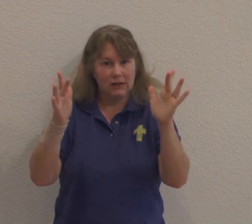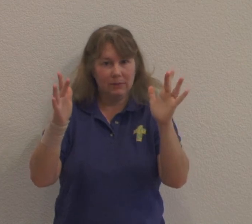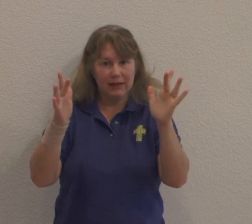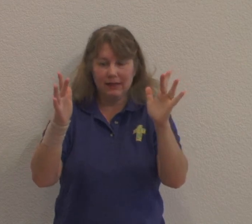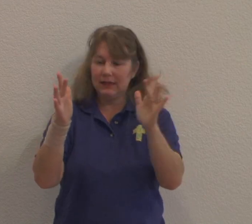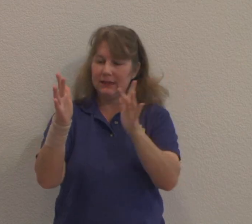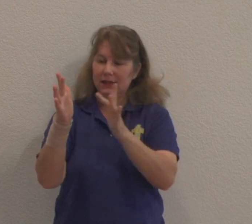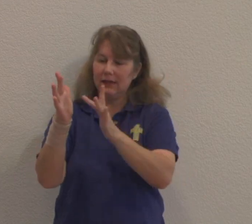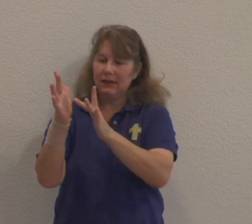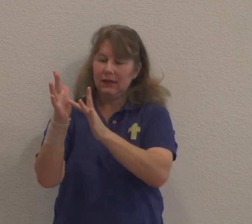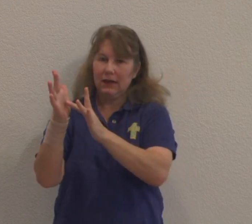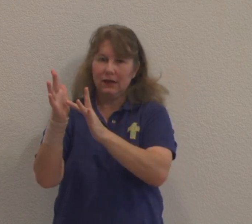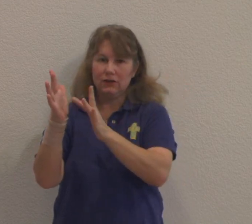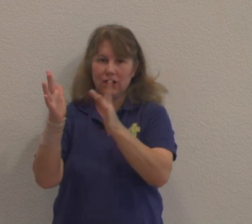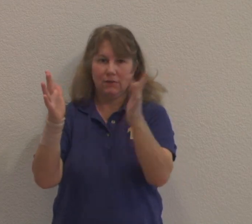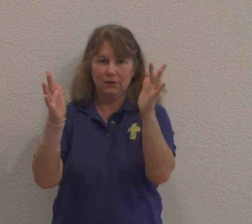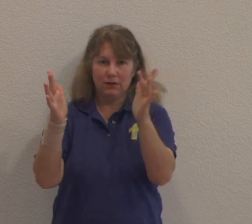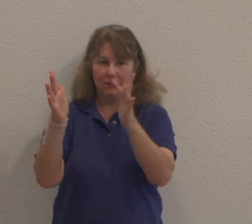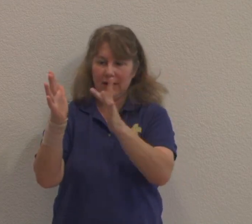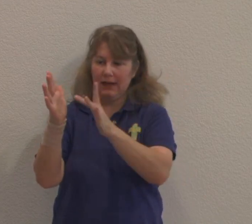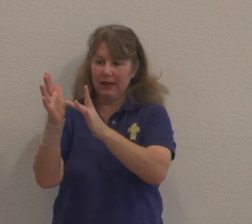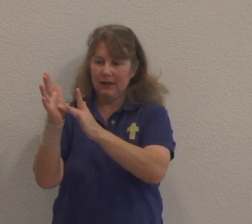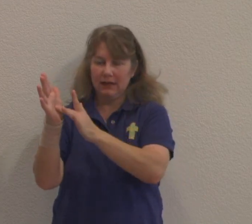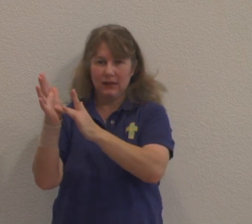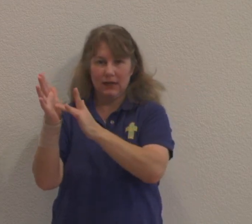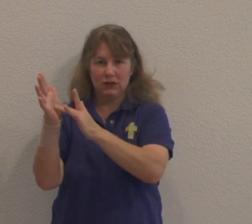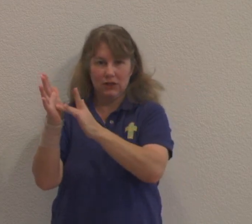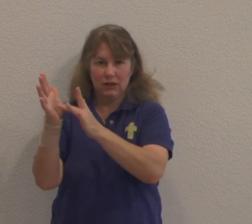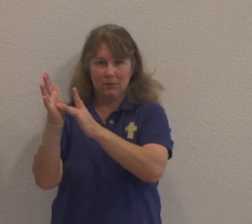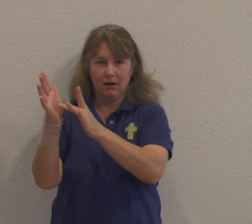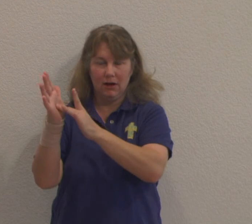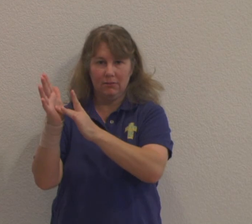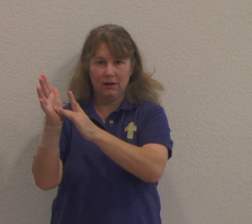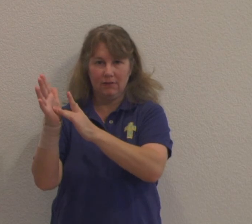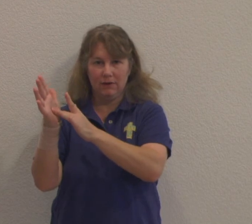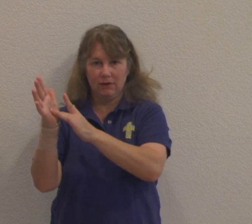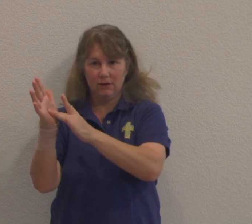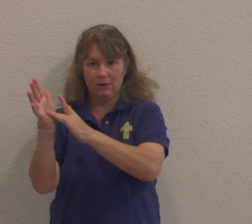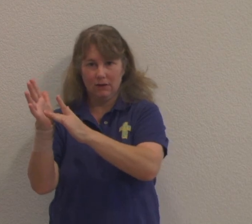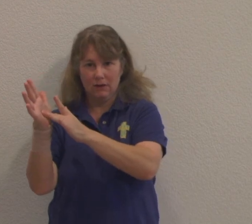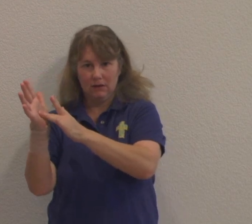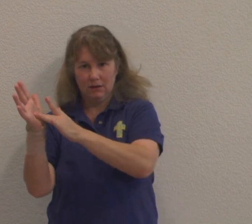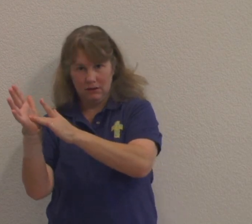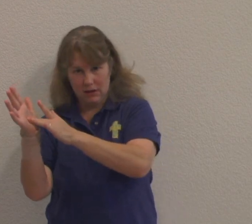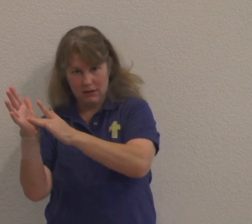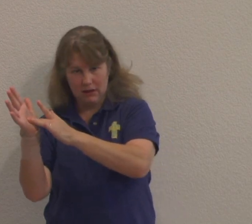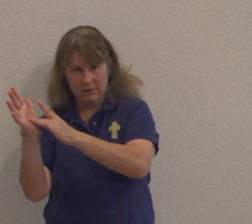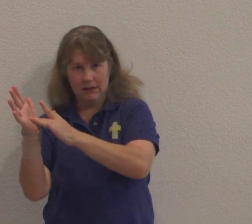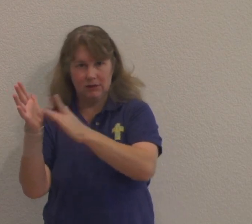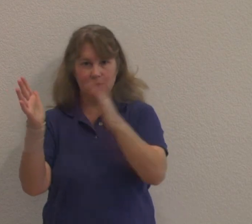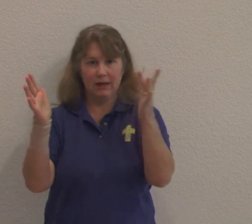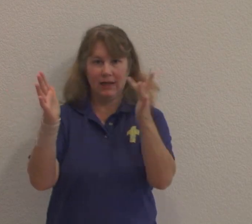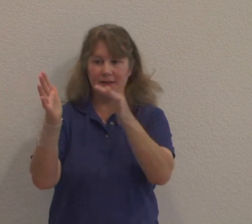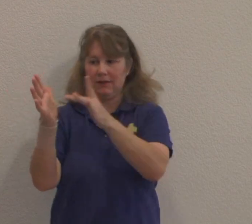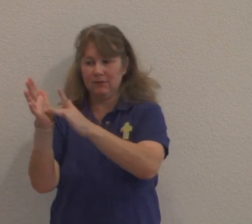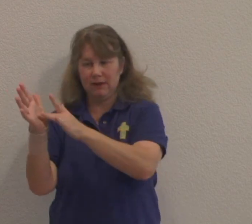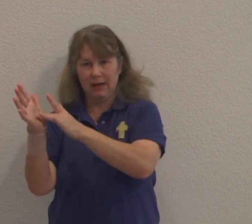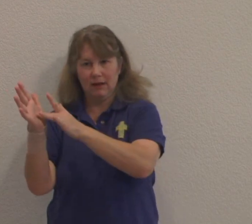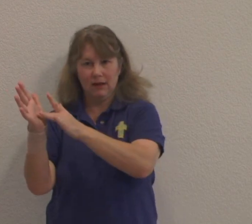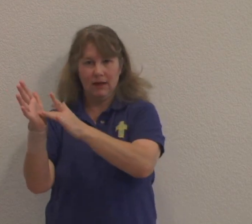bit indented. And you start with your dominant hand and touch the palm of your non-dominant. So in my case, left to right.